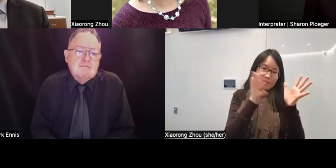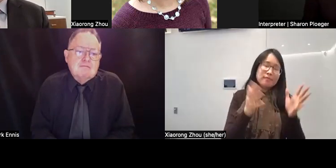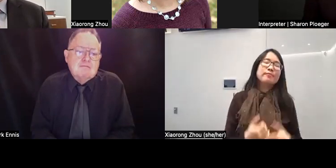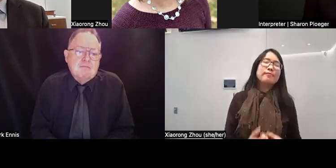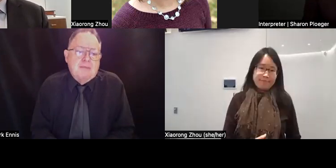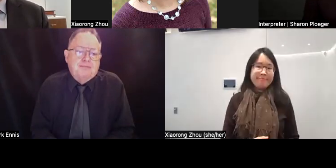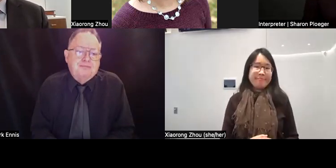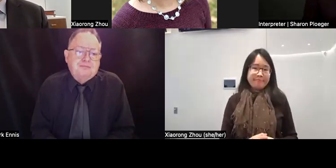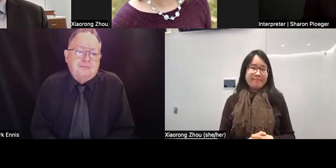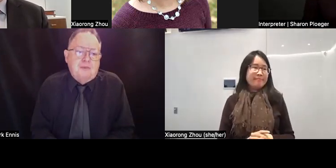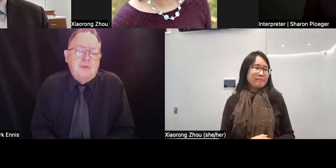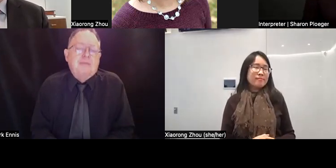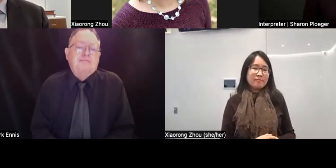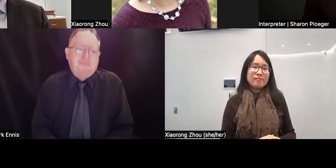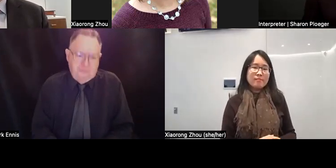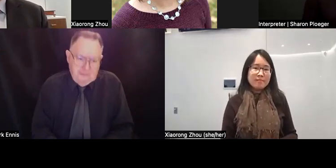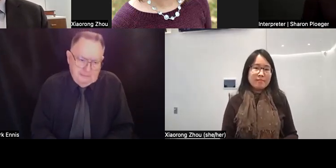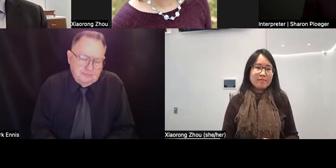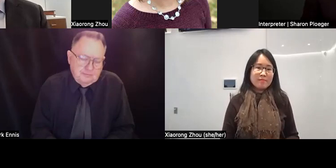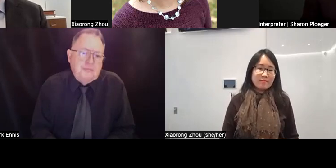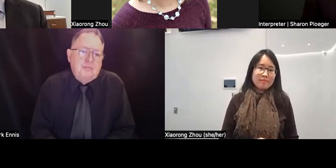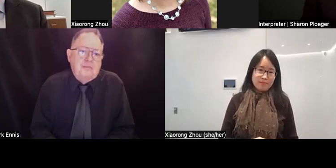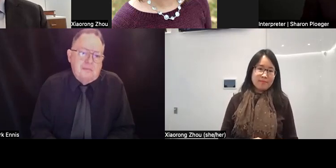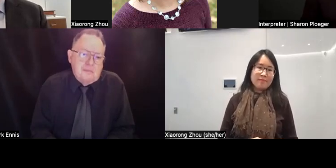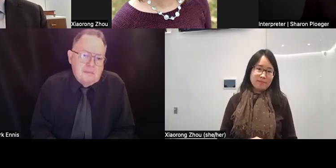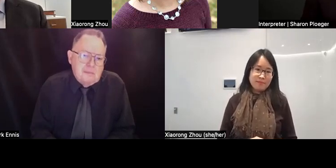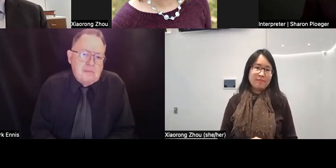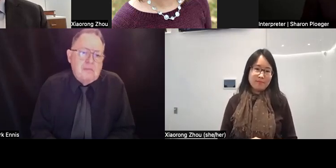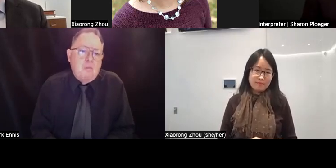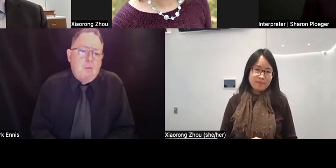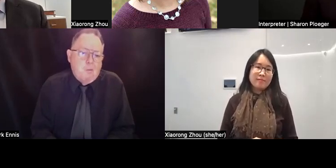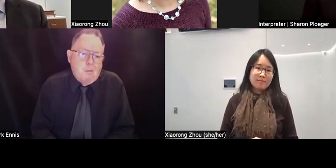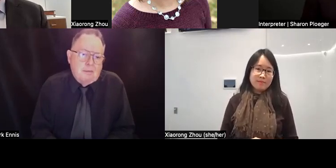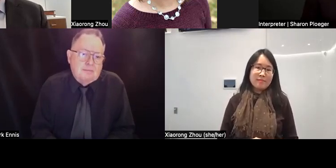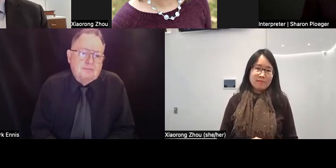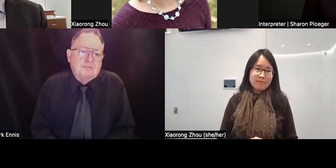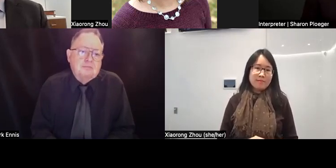When the students need certain things, I'm able to assist and facilitate that.